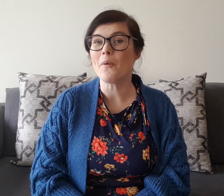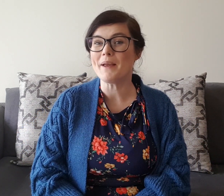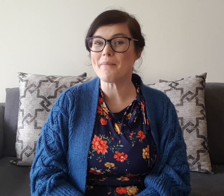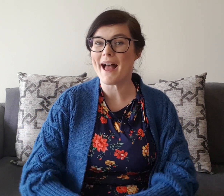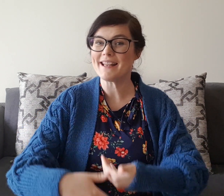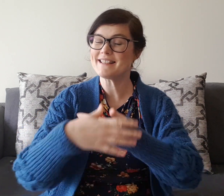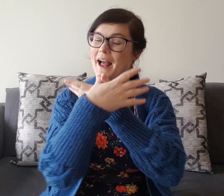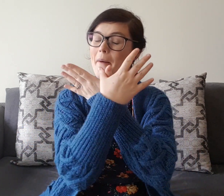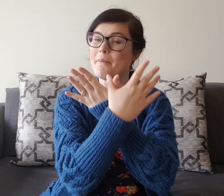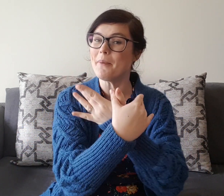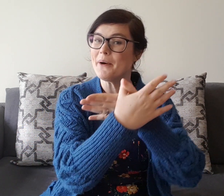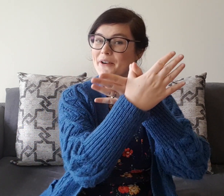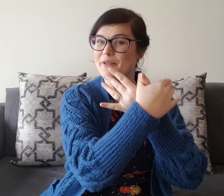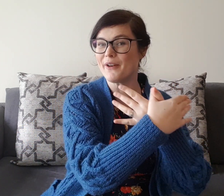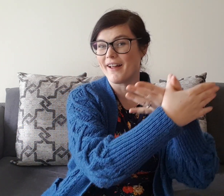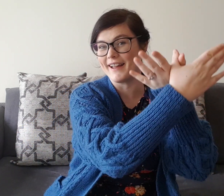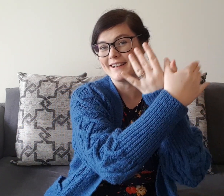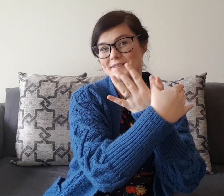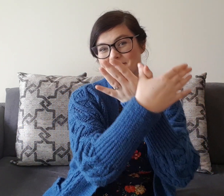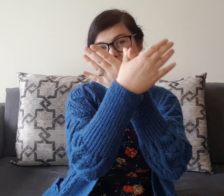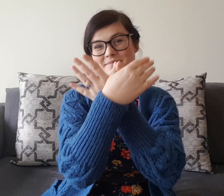We met a butterfly.